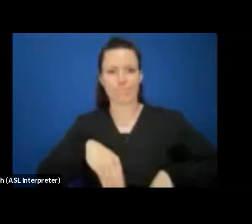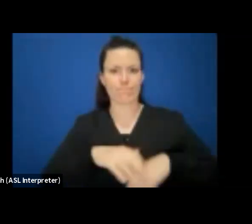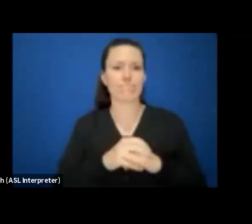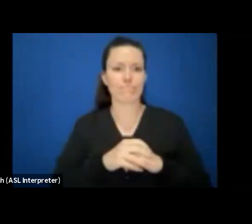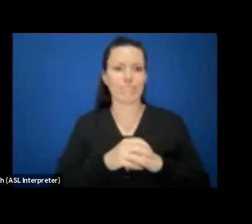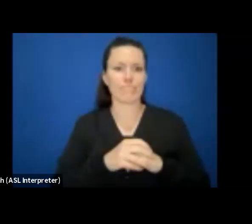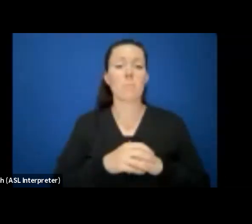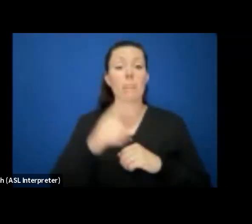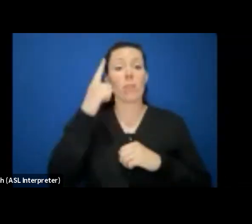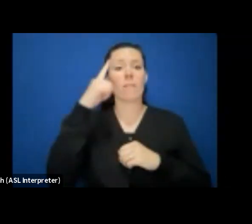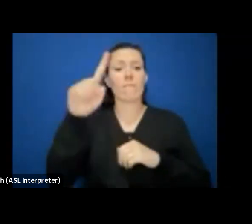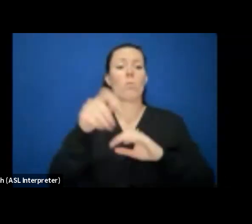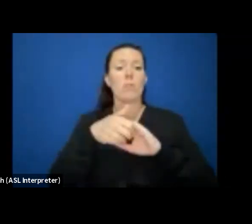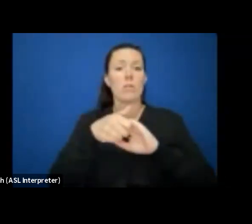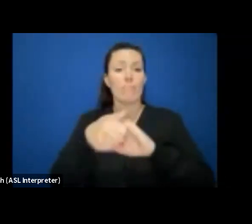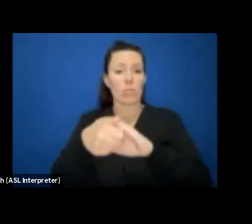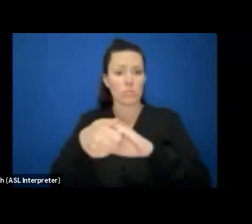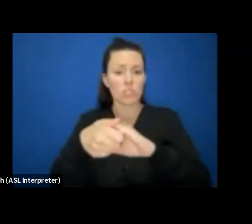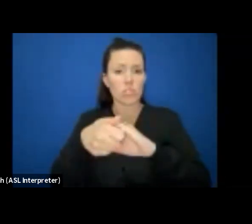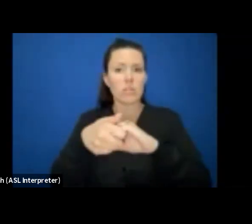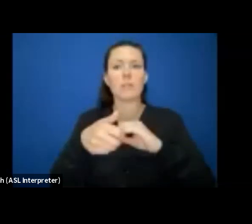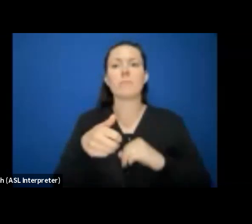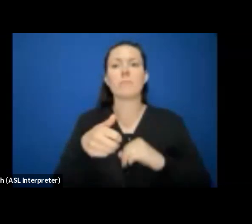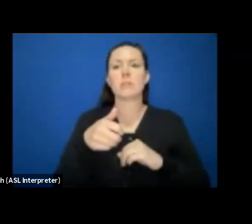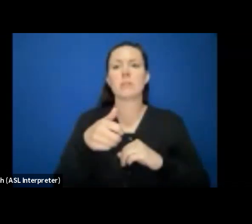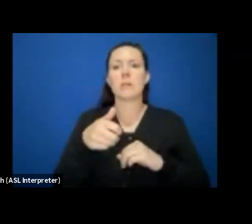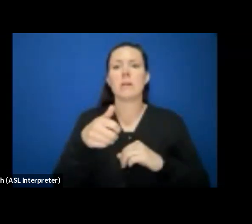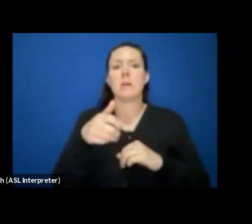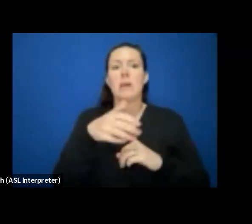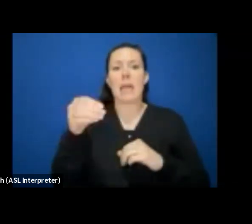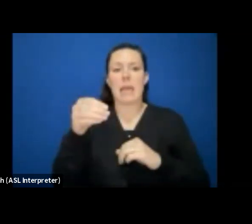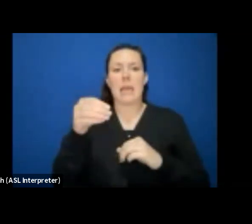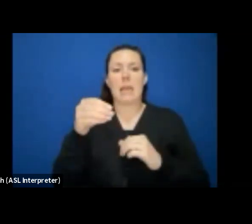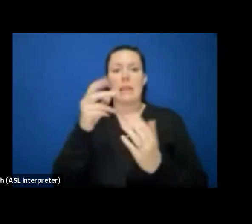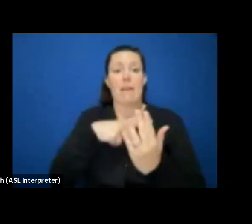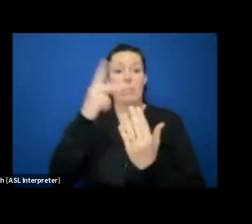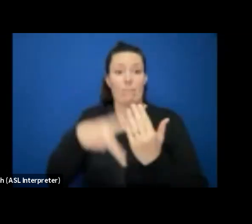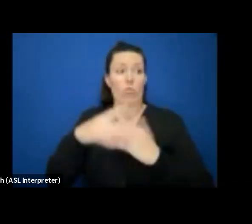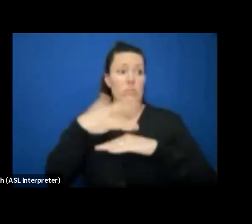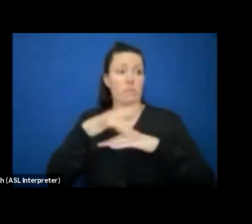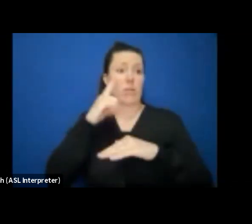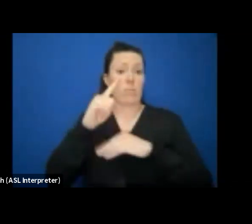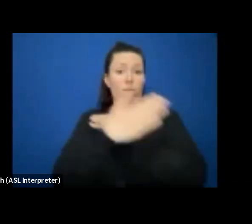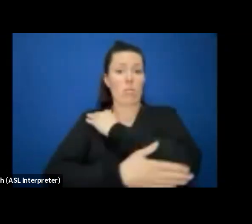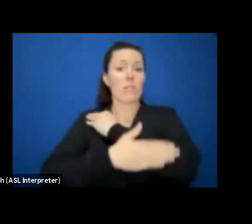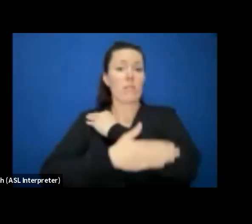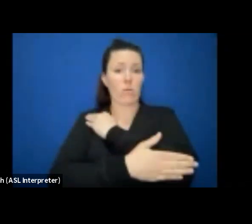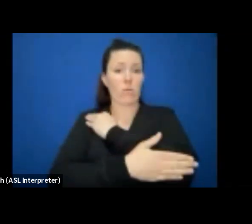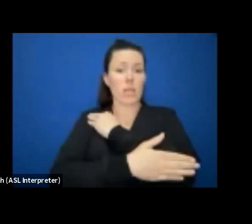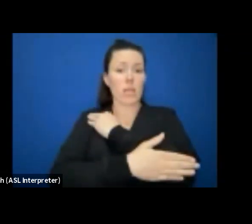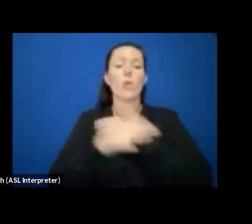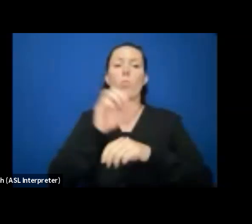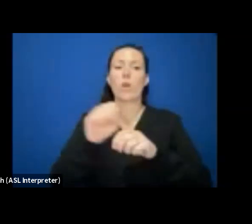partnerships and to bring programs to the ILCs, to the county, we work a lot with the